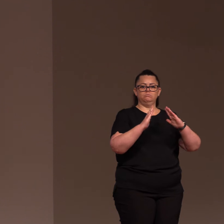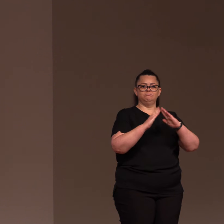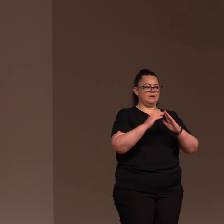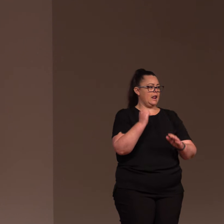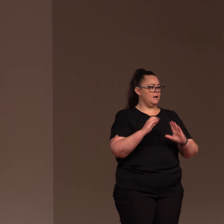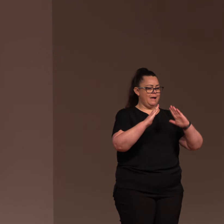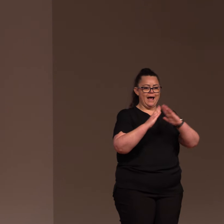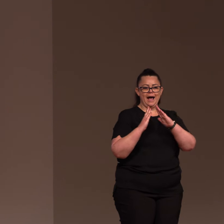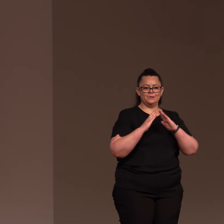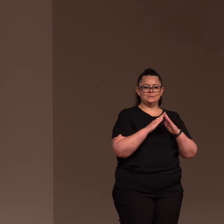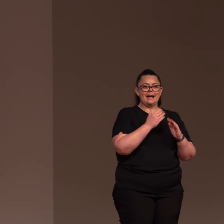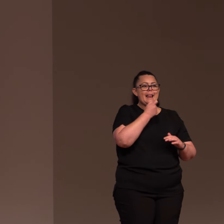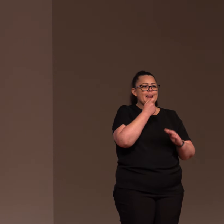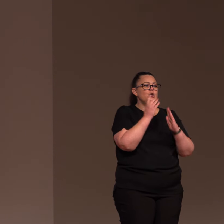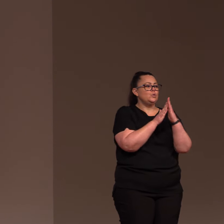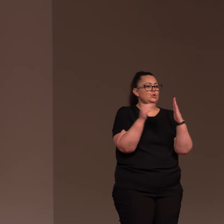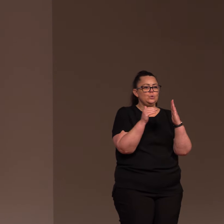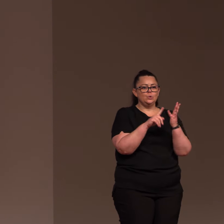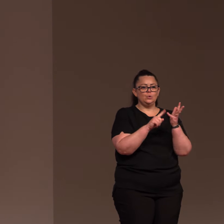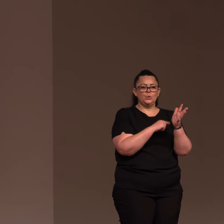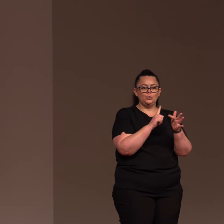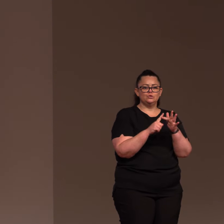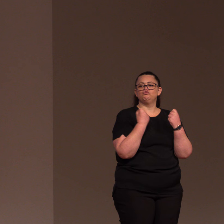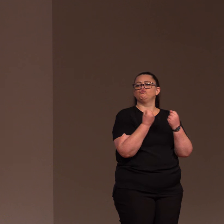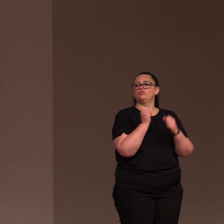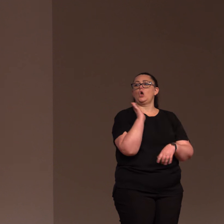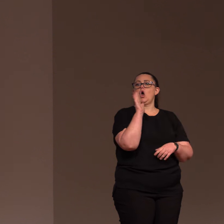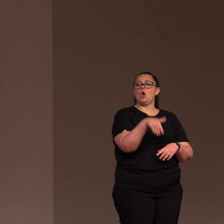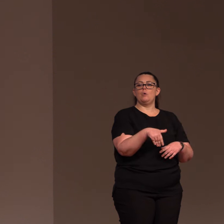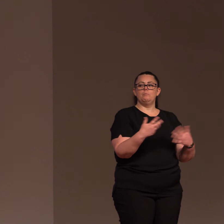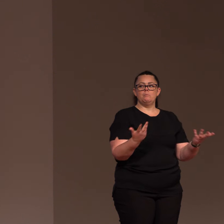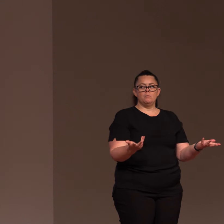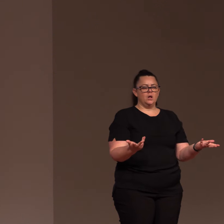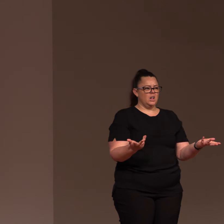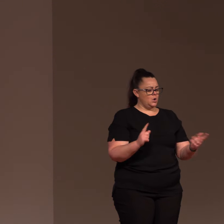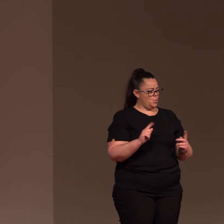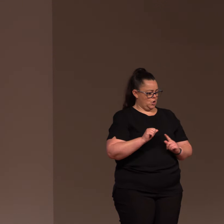drove home. And I had no idea what to do next. Absolutely